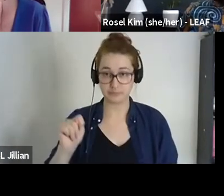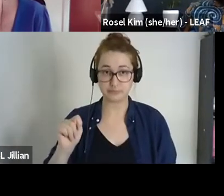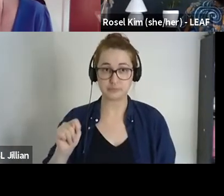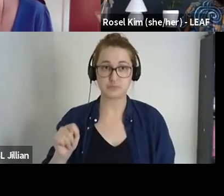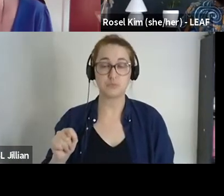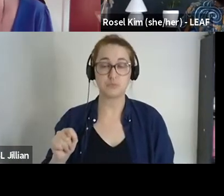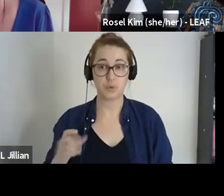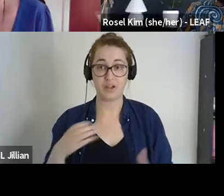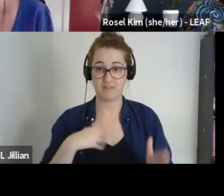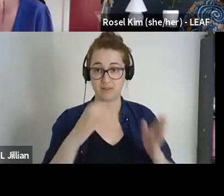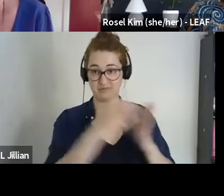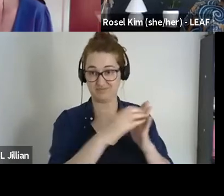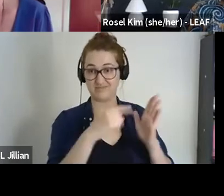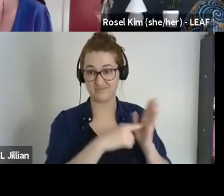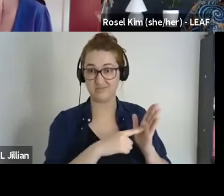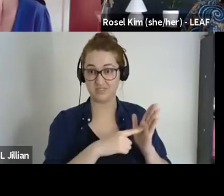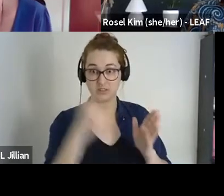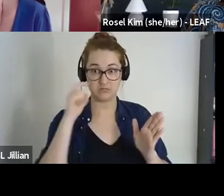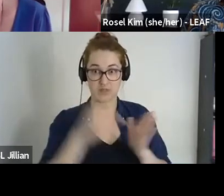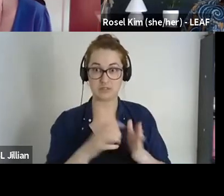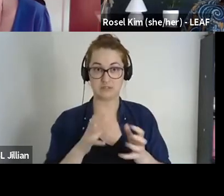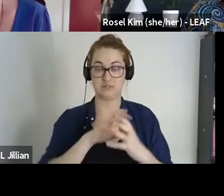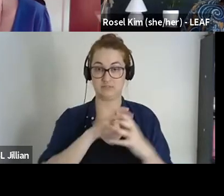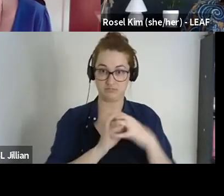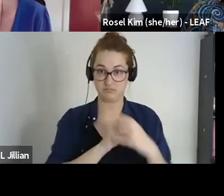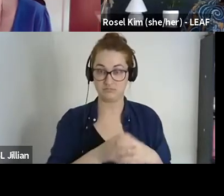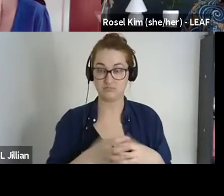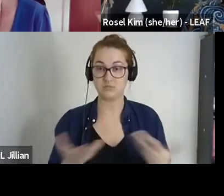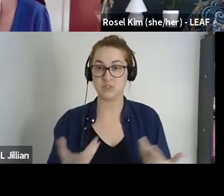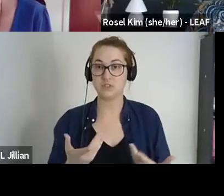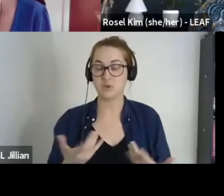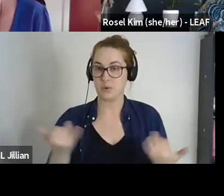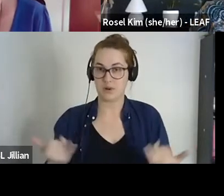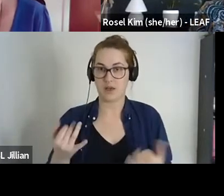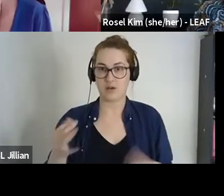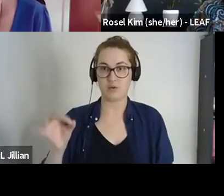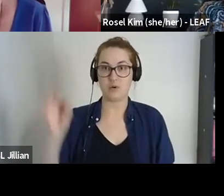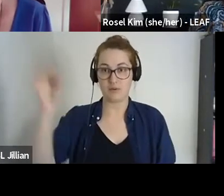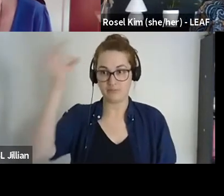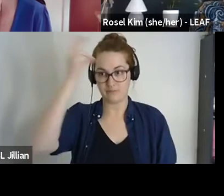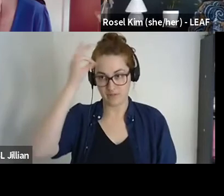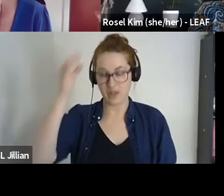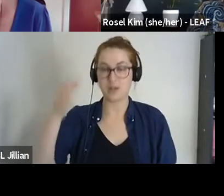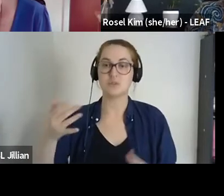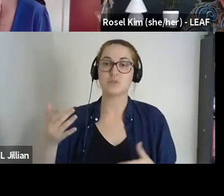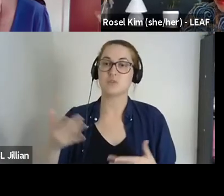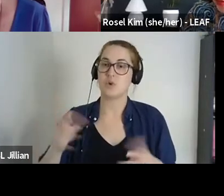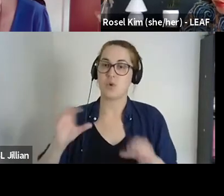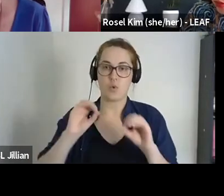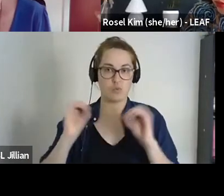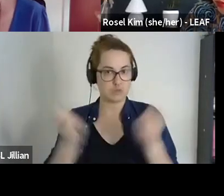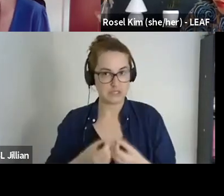intersectional discrimination and actually requires federal government businesses and organizations to create accessibility